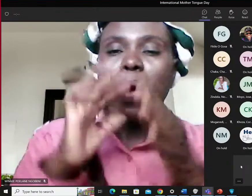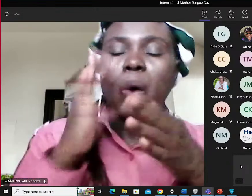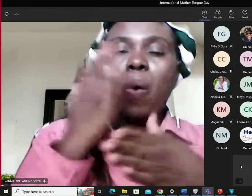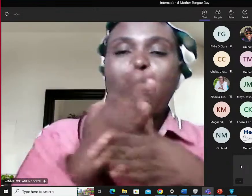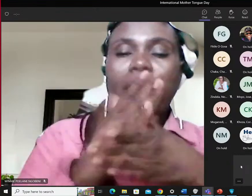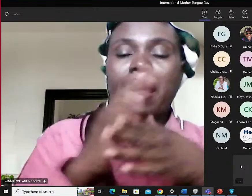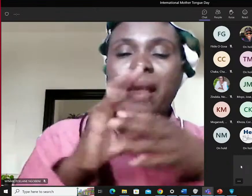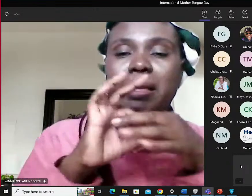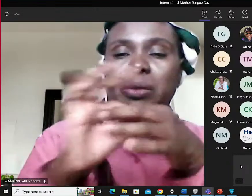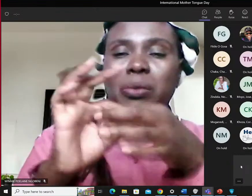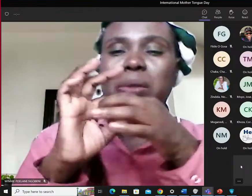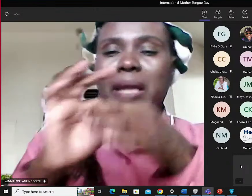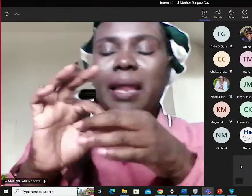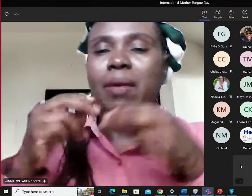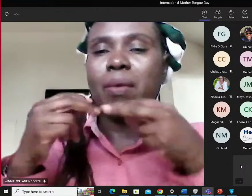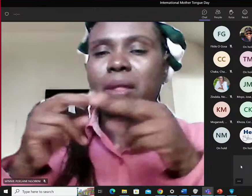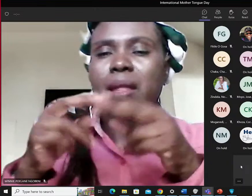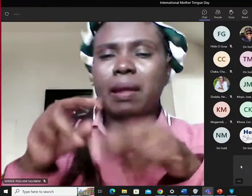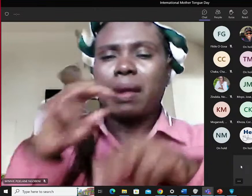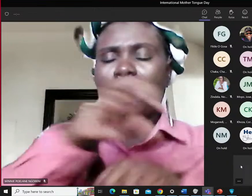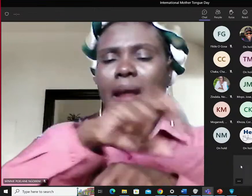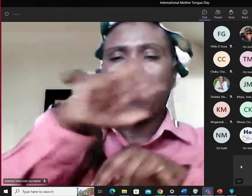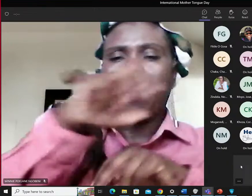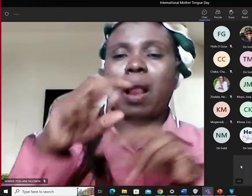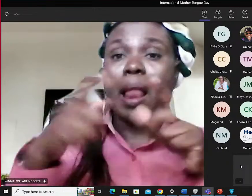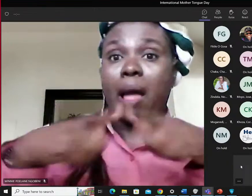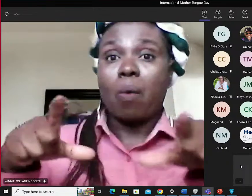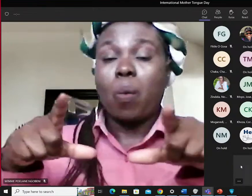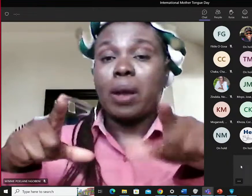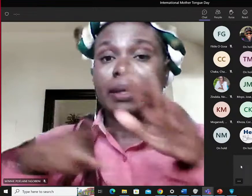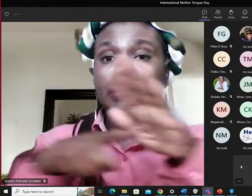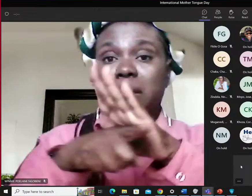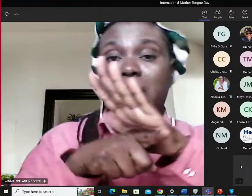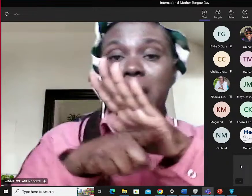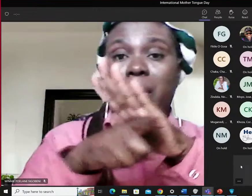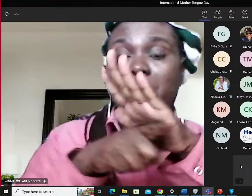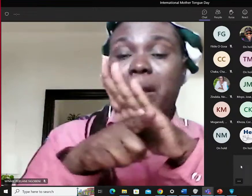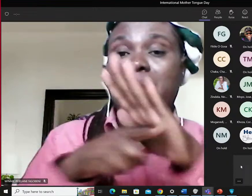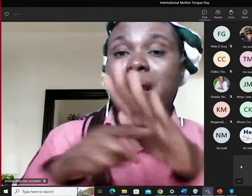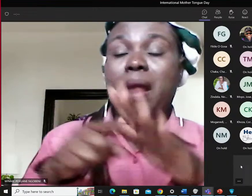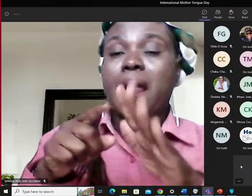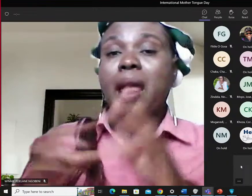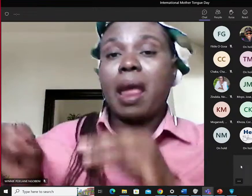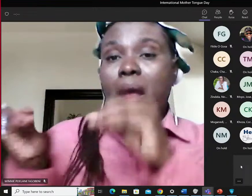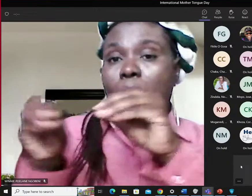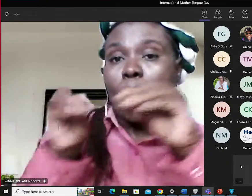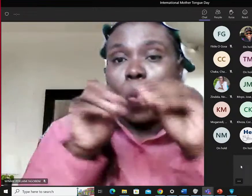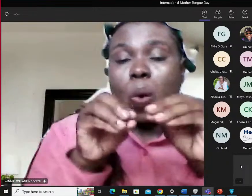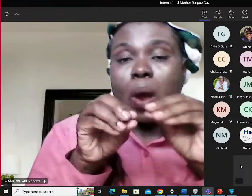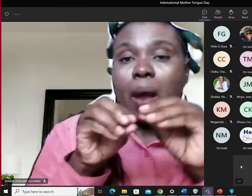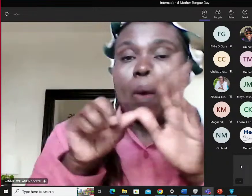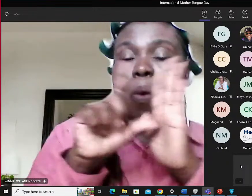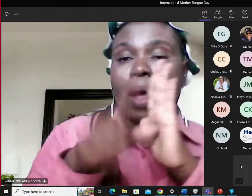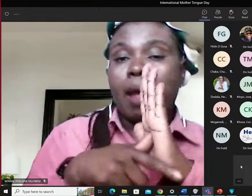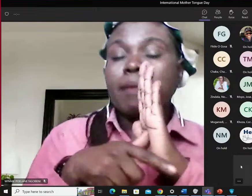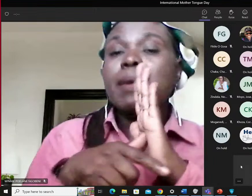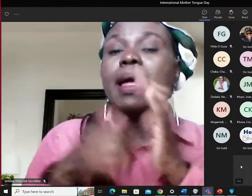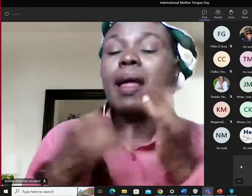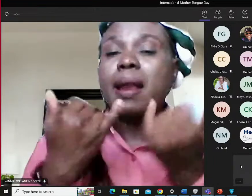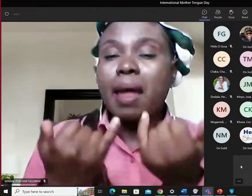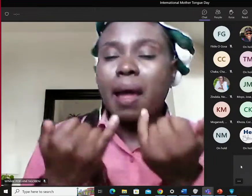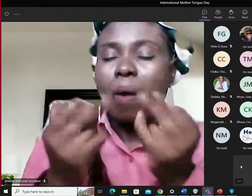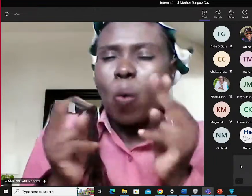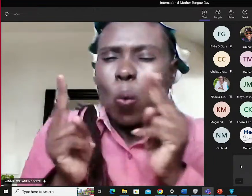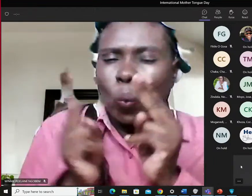Department Directorate Language Services, to come up with a plan. Now I'm going to talk briefly about